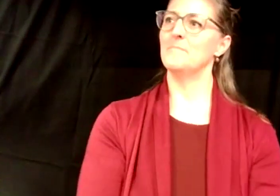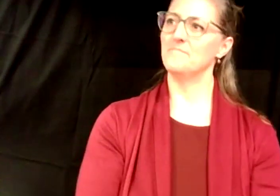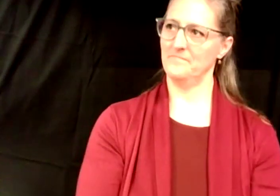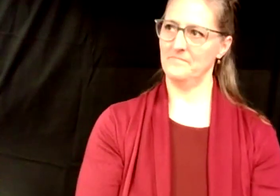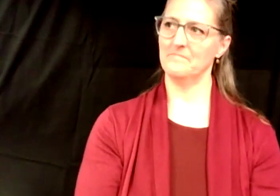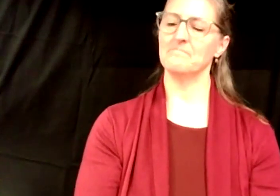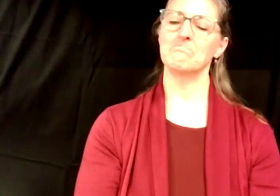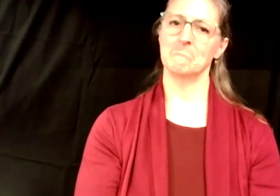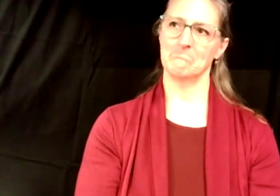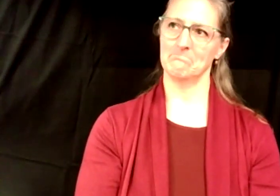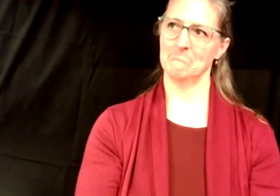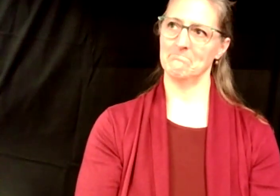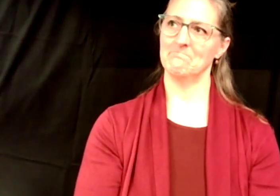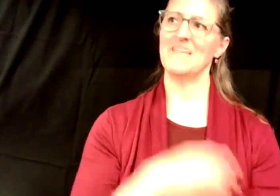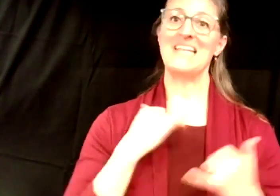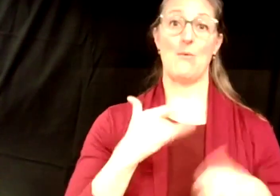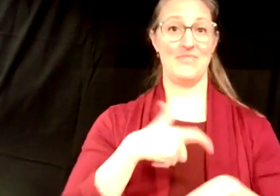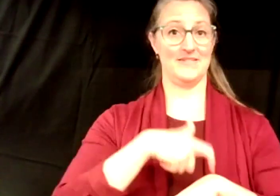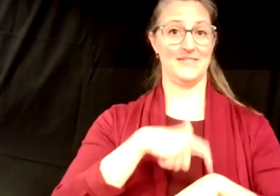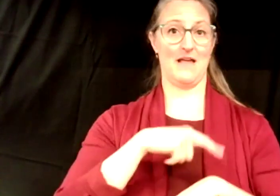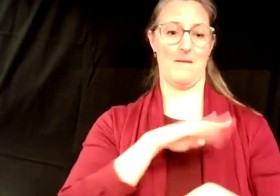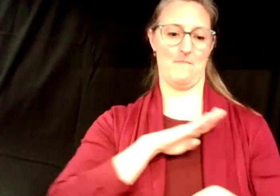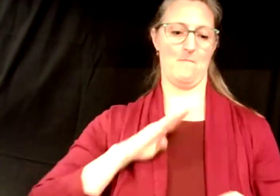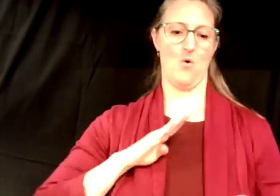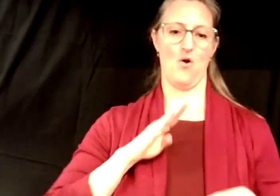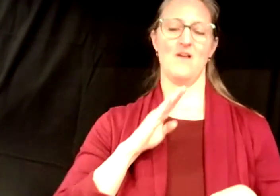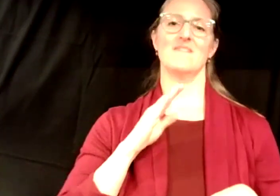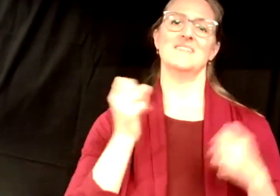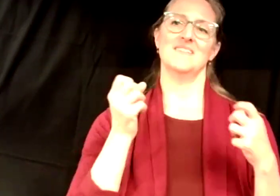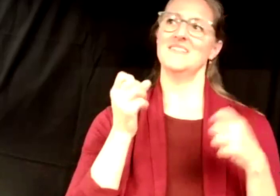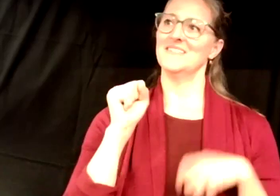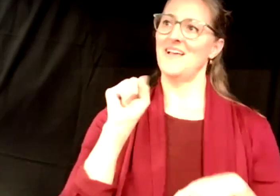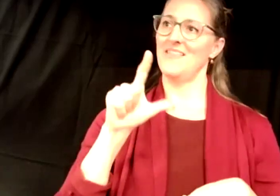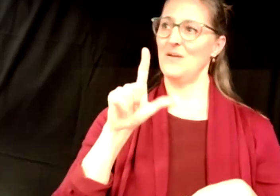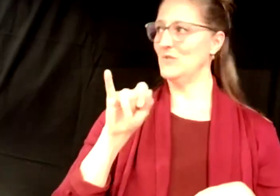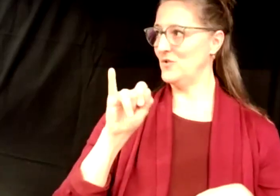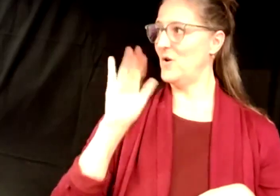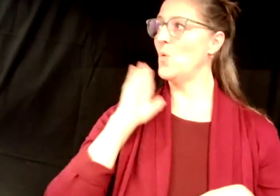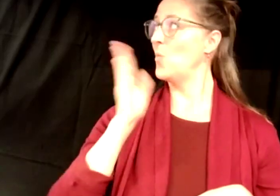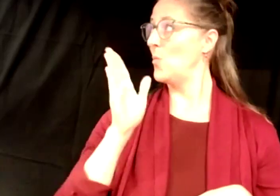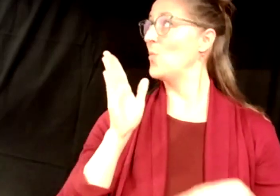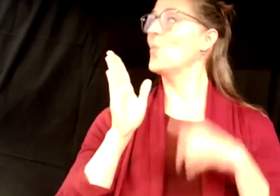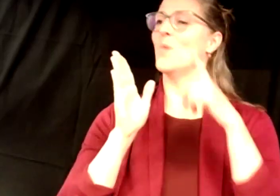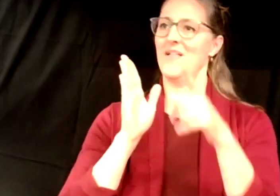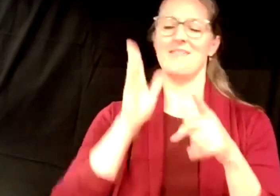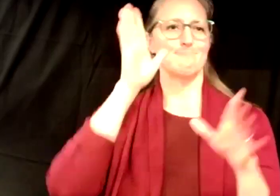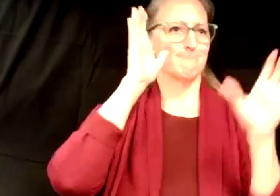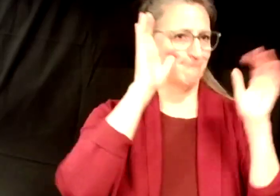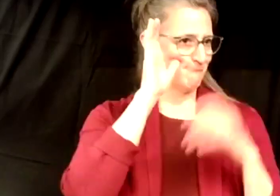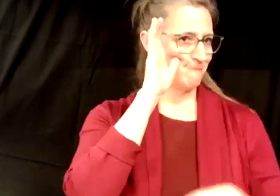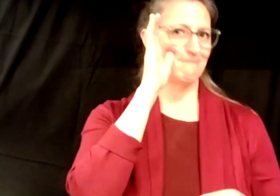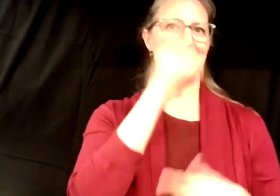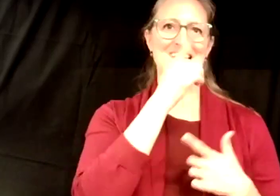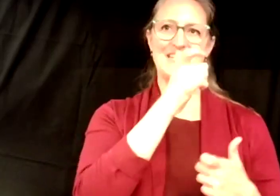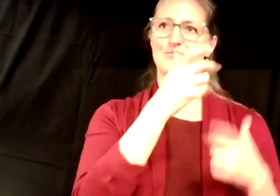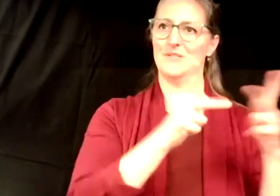At this time, the Board of Sign Language Interpreters will now hear the public interest parties' feedback. Members of the